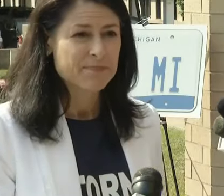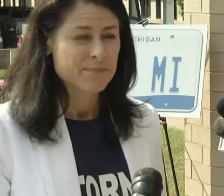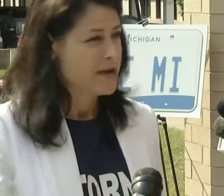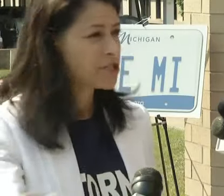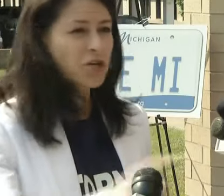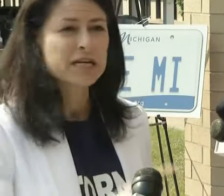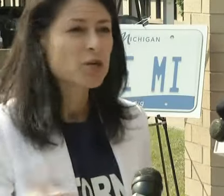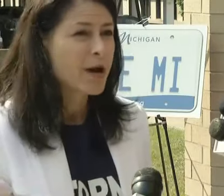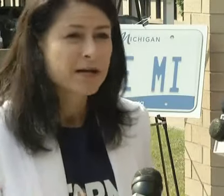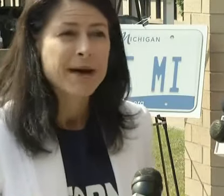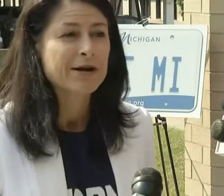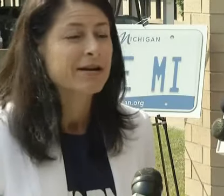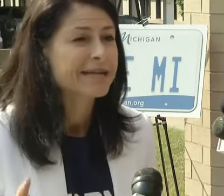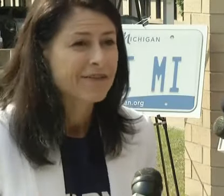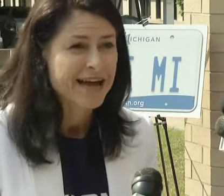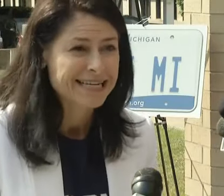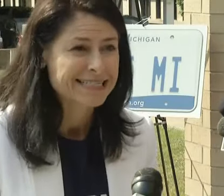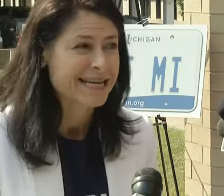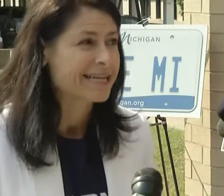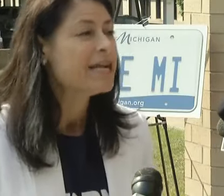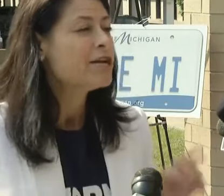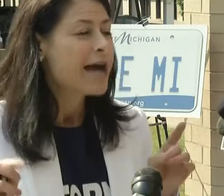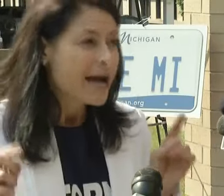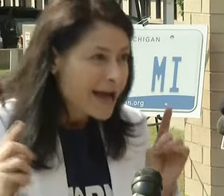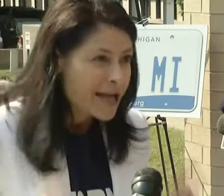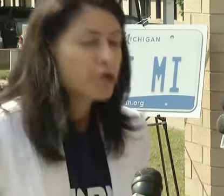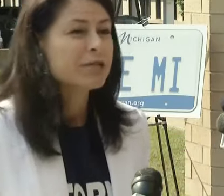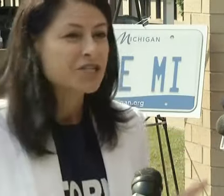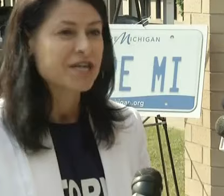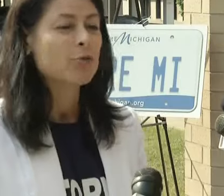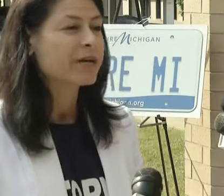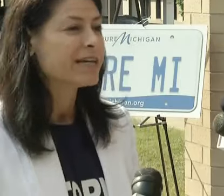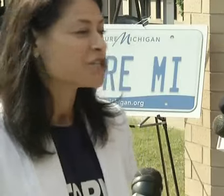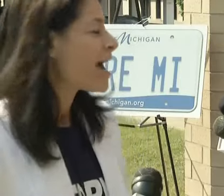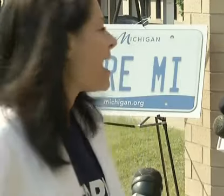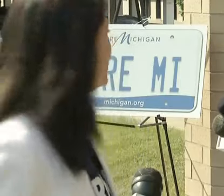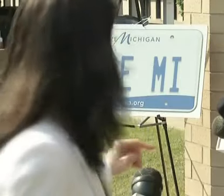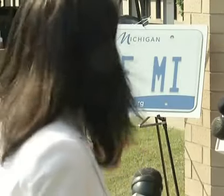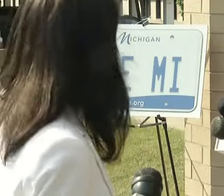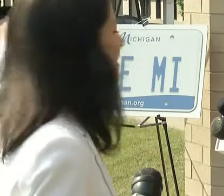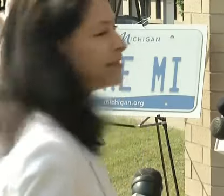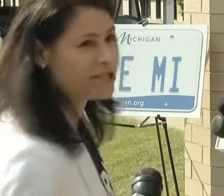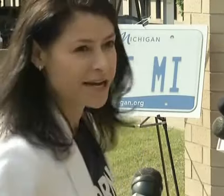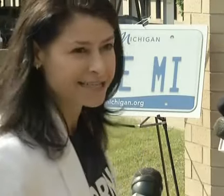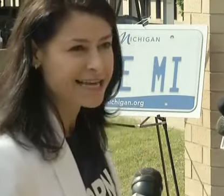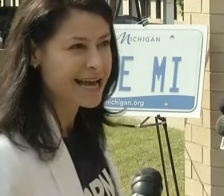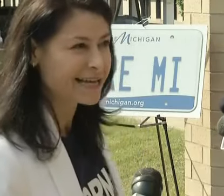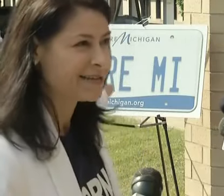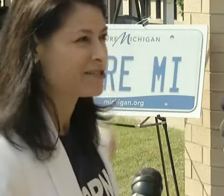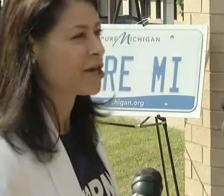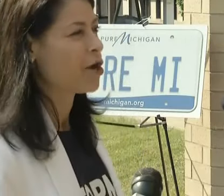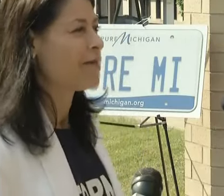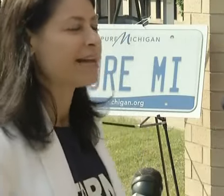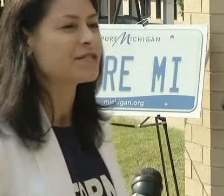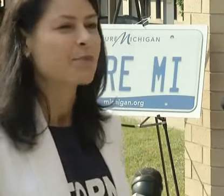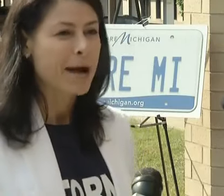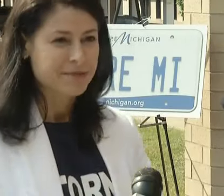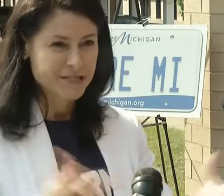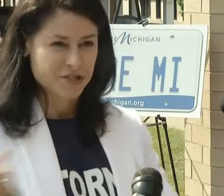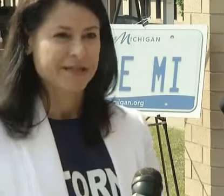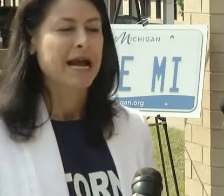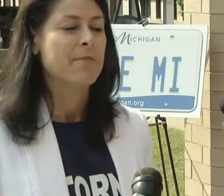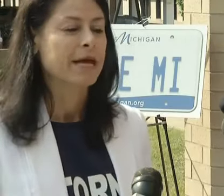Shirky. Mike Shirky, you want to come out here and get vaccinated. You legit will get a shot in the dunk tank. So that